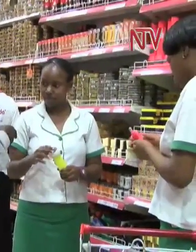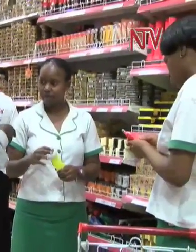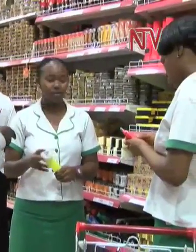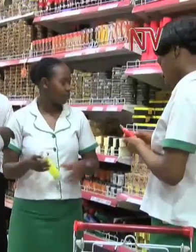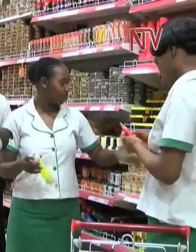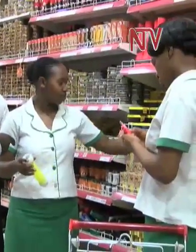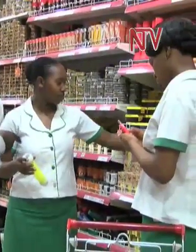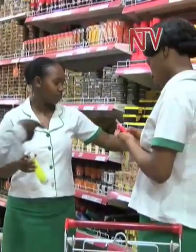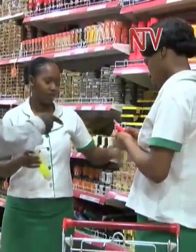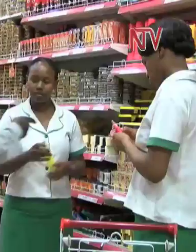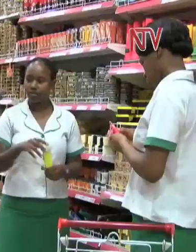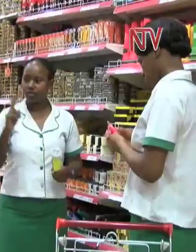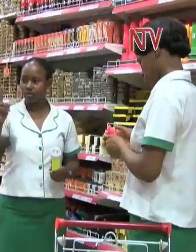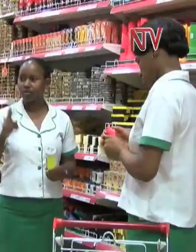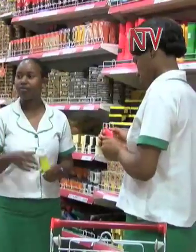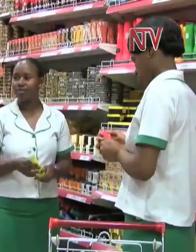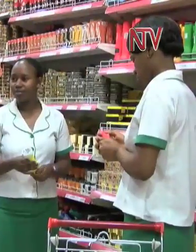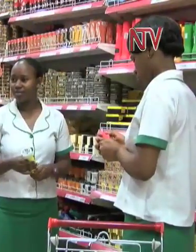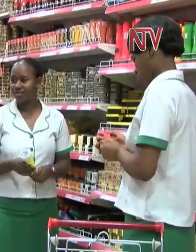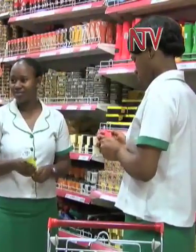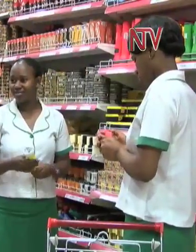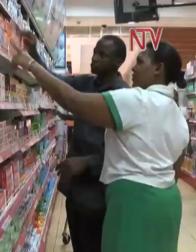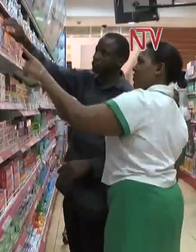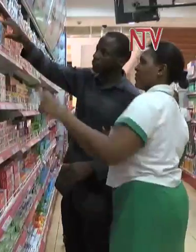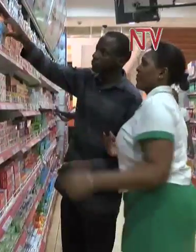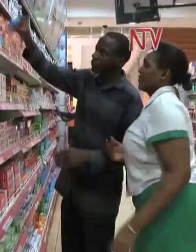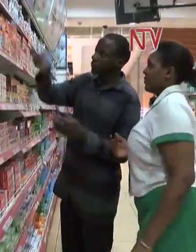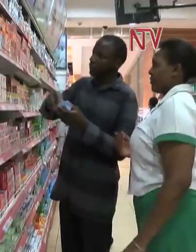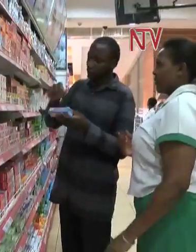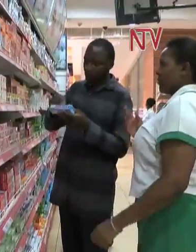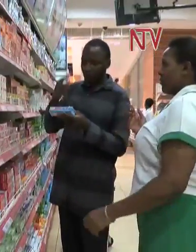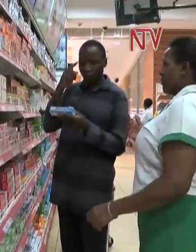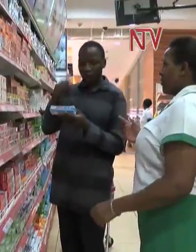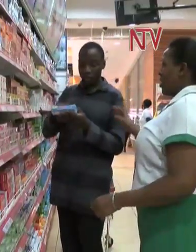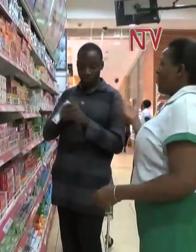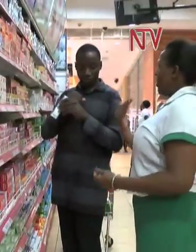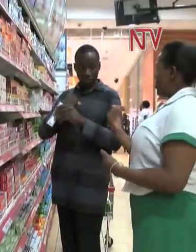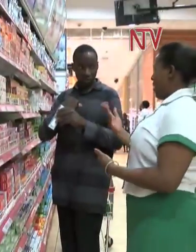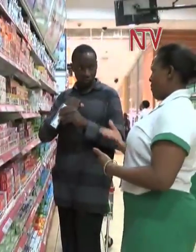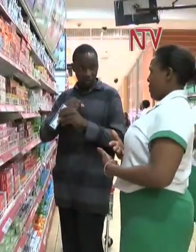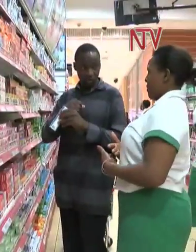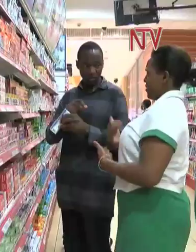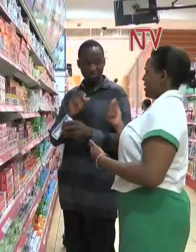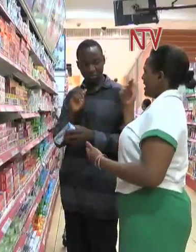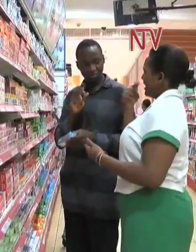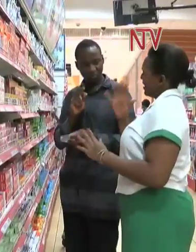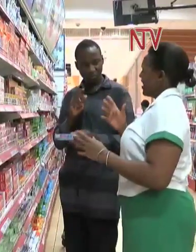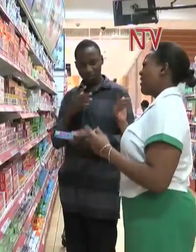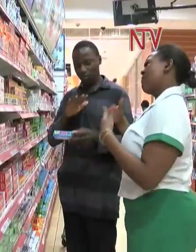is not the only one benefiting from their services. Fanta Lukundo is a 31-year-old who walked the streets for over three years